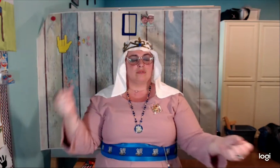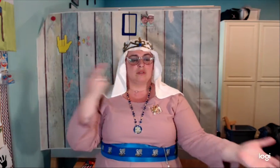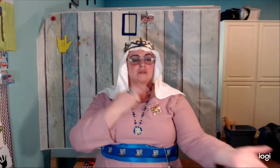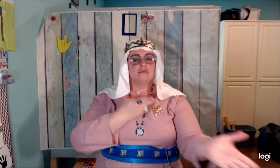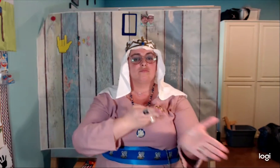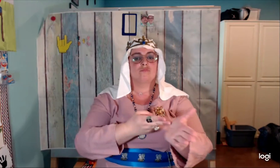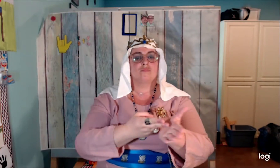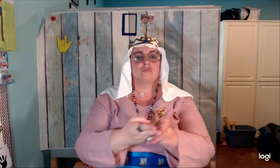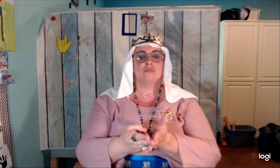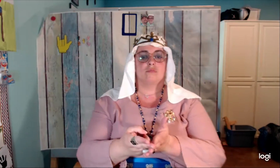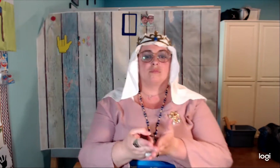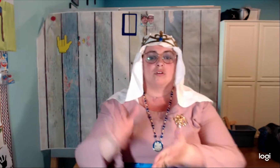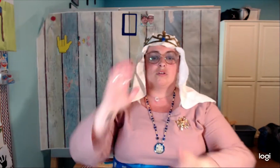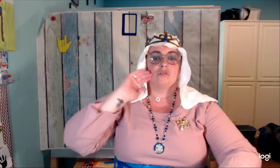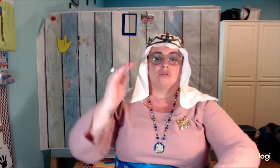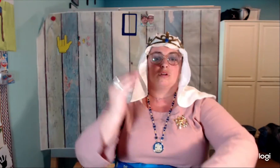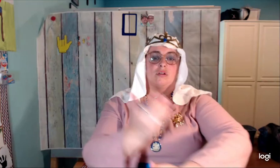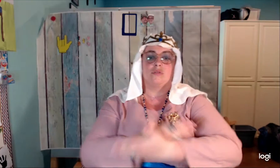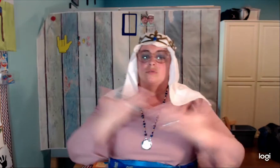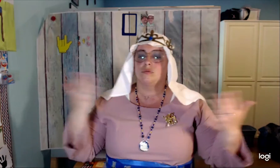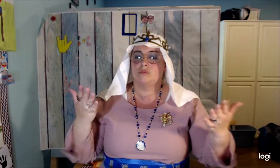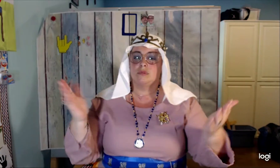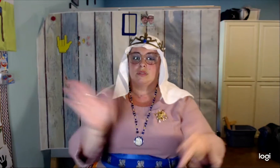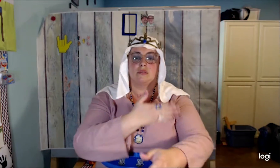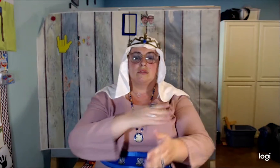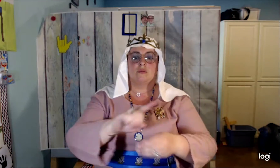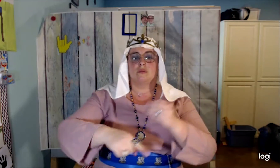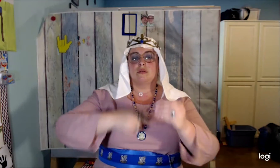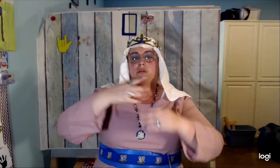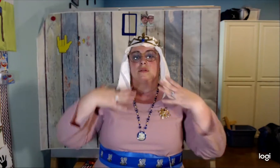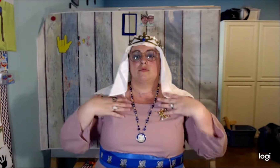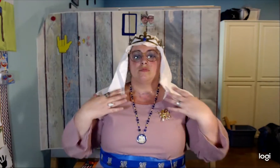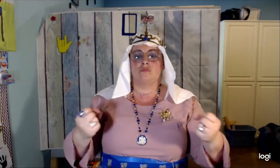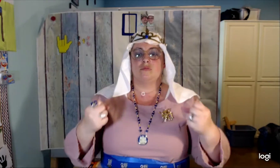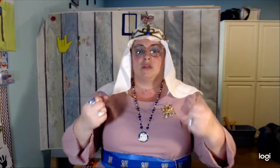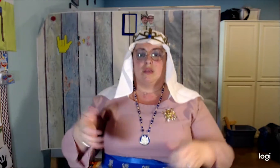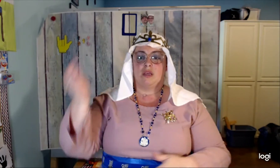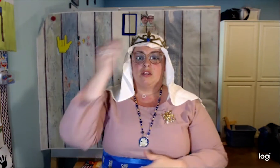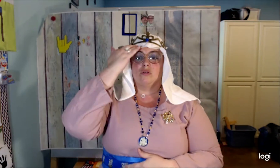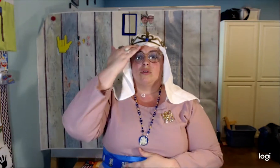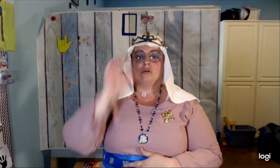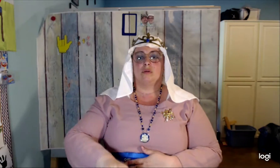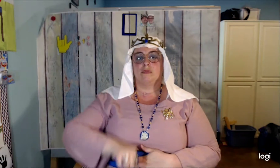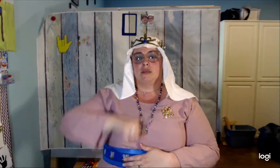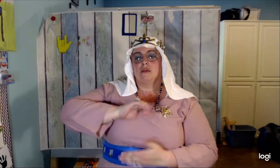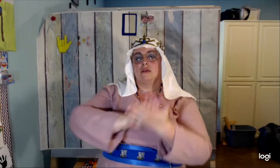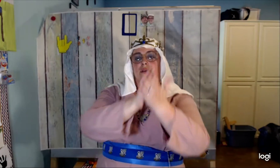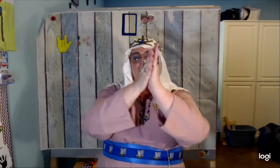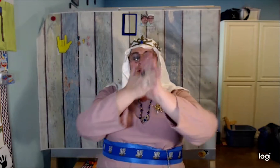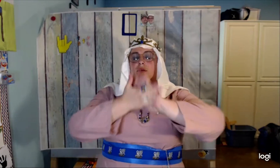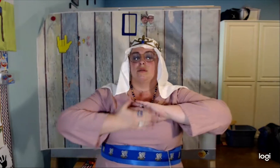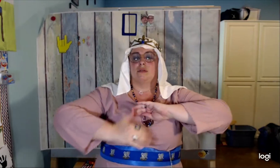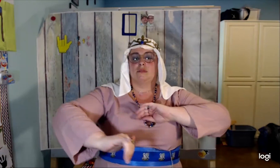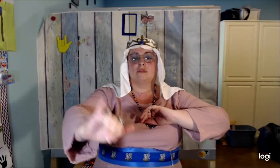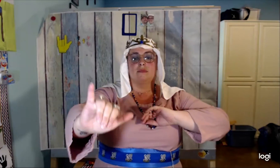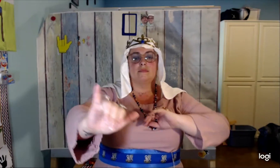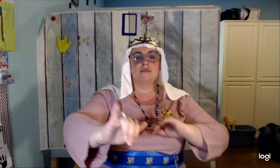fight, and your daughter sing of his might, and I know you'd be proud as